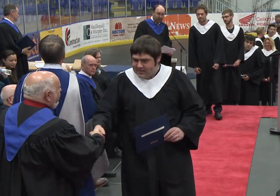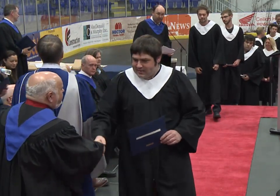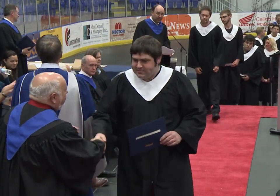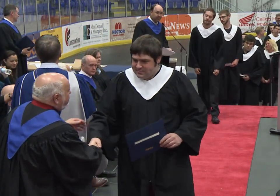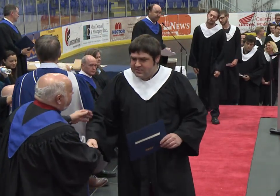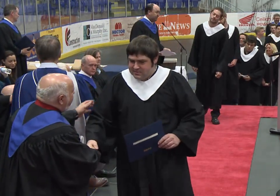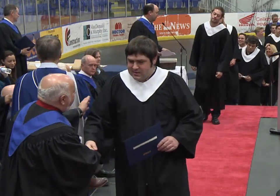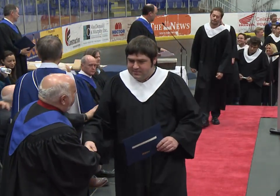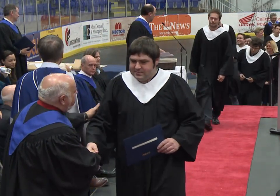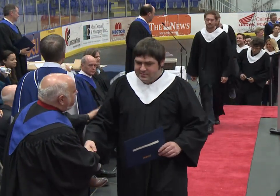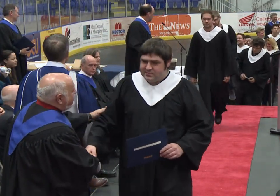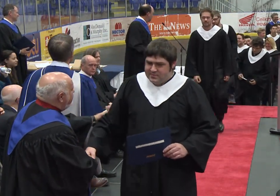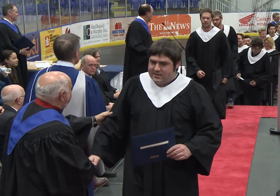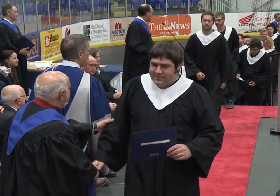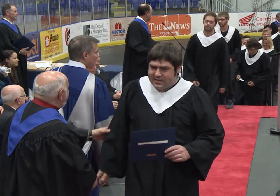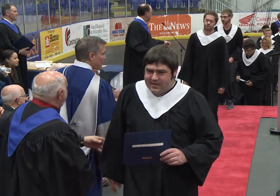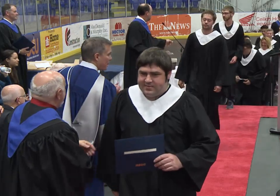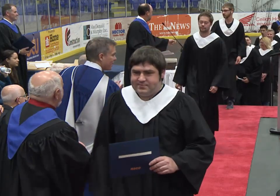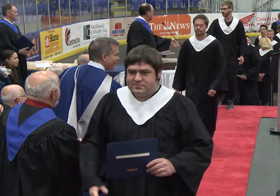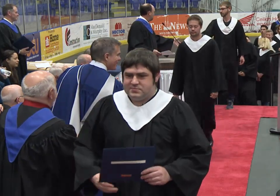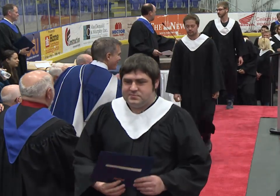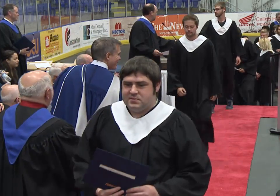Corey McEwen.